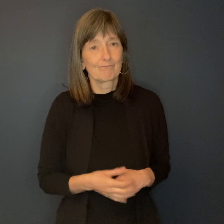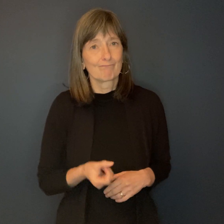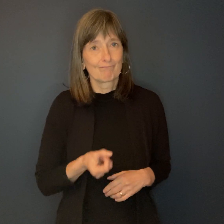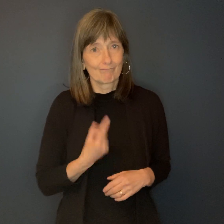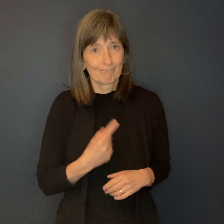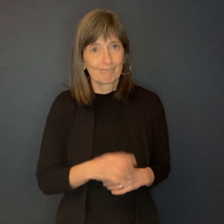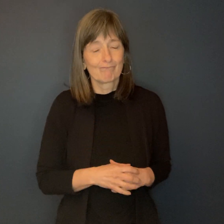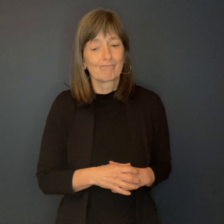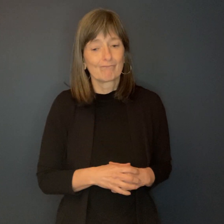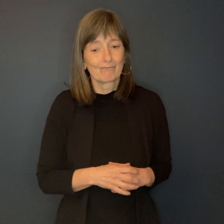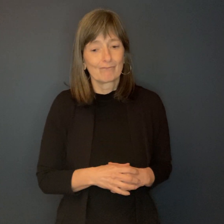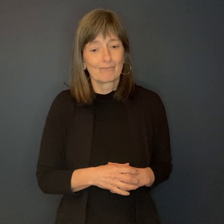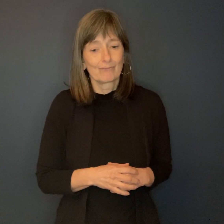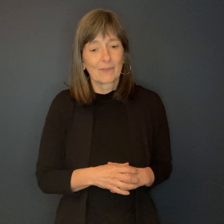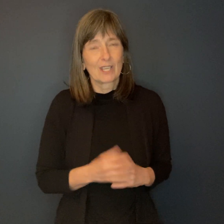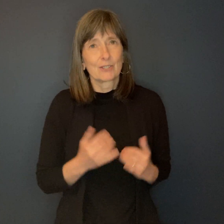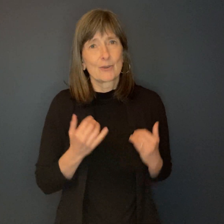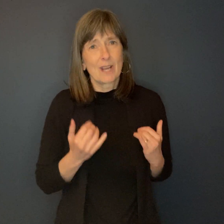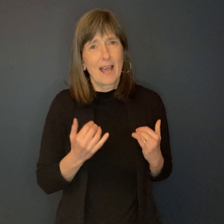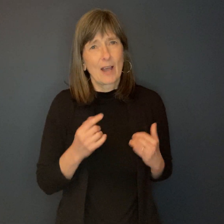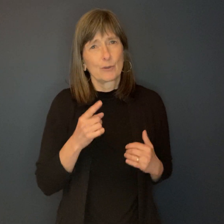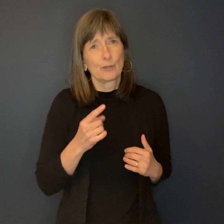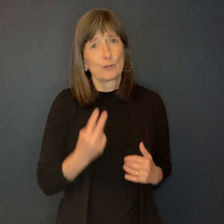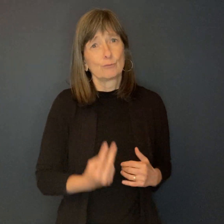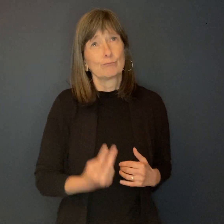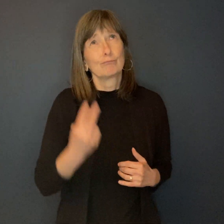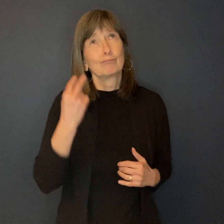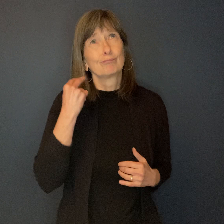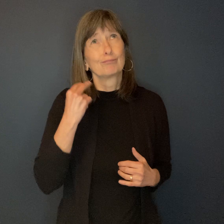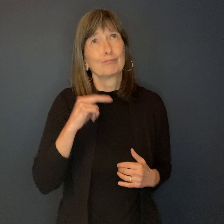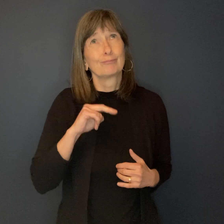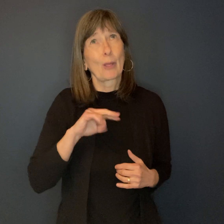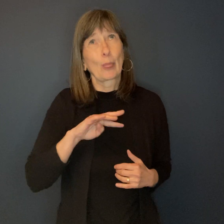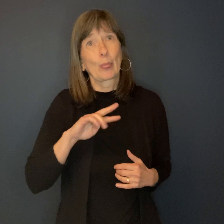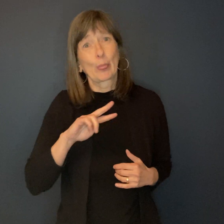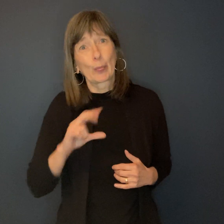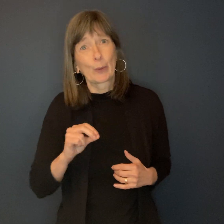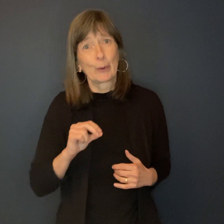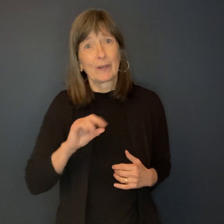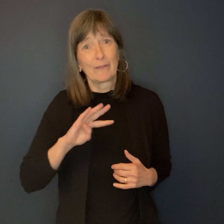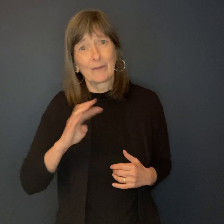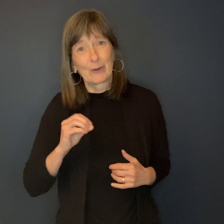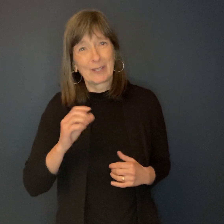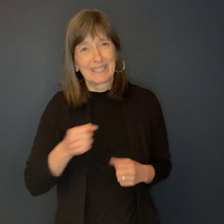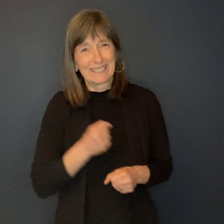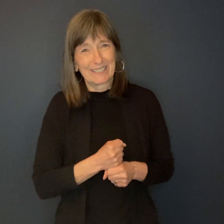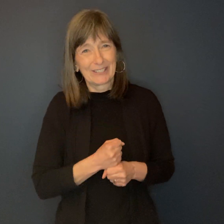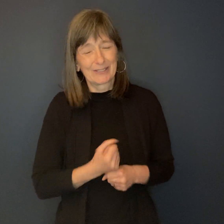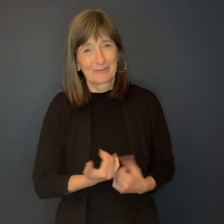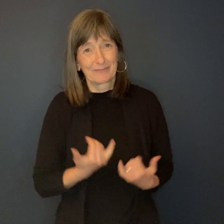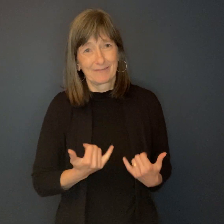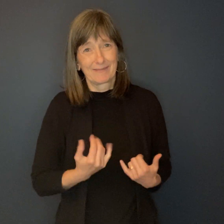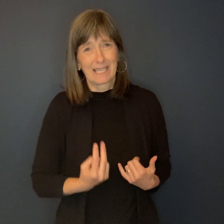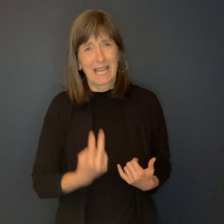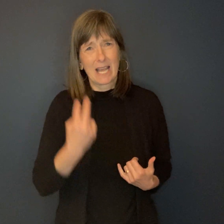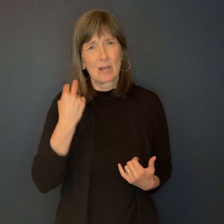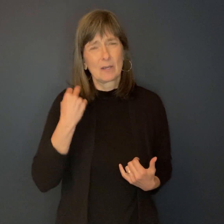take 15 seconds and look back over the last 30 or 40 years, just wondering, what would you consider, what would you